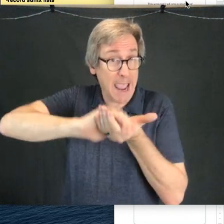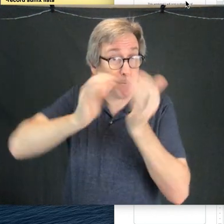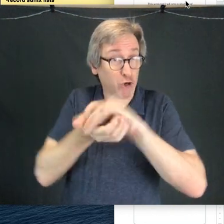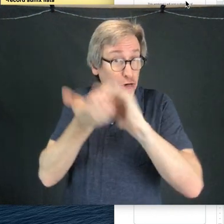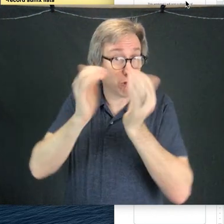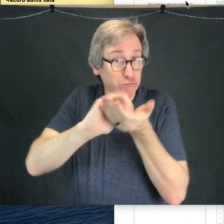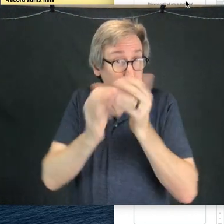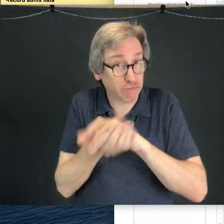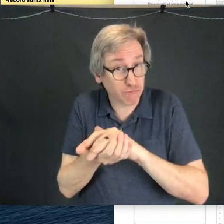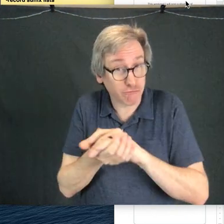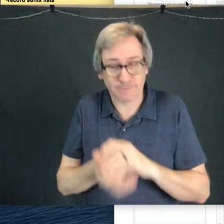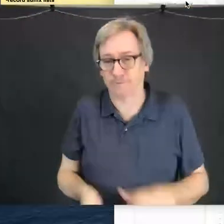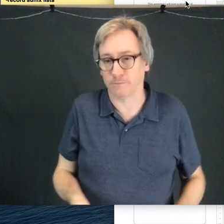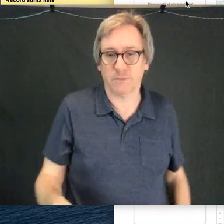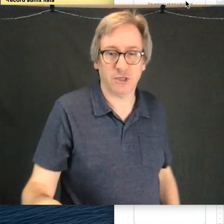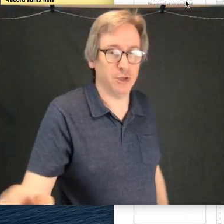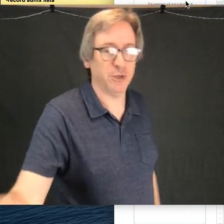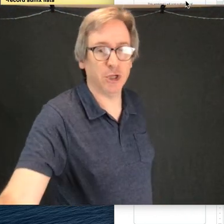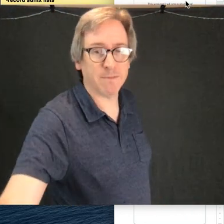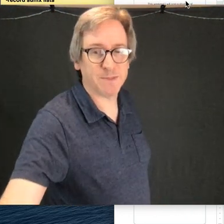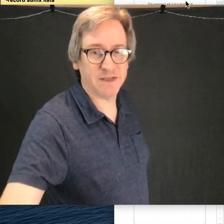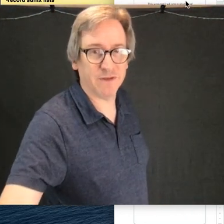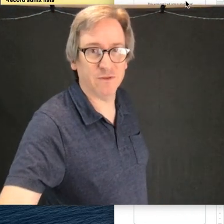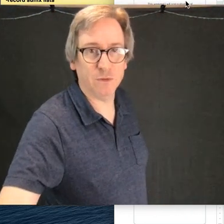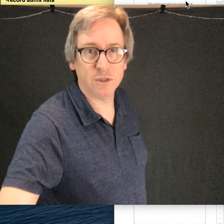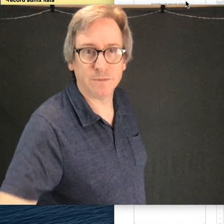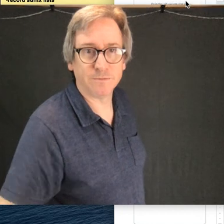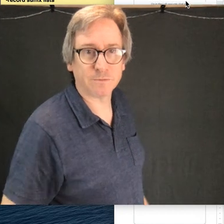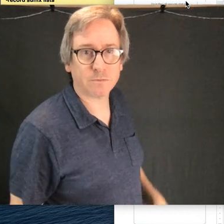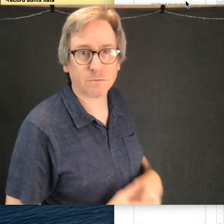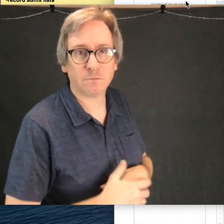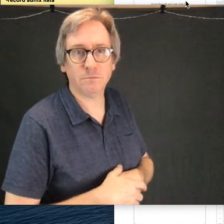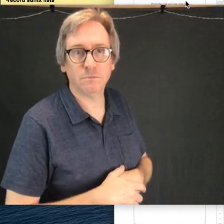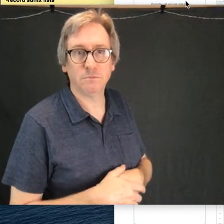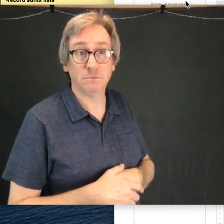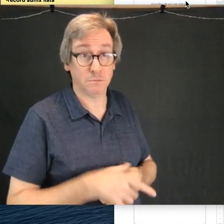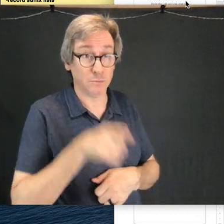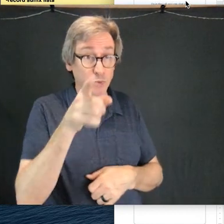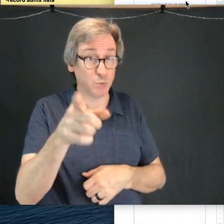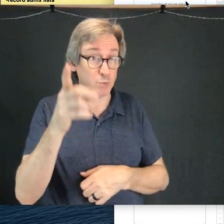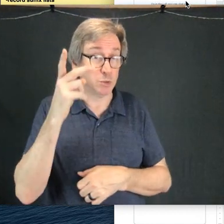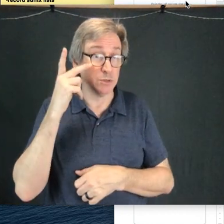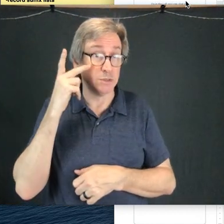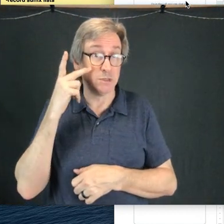What? Hamburger? So you can look up specific foods.